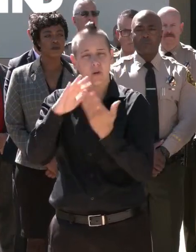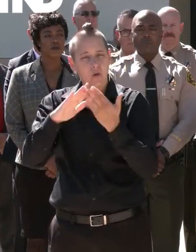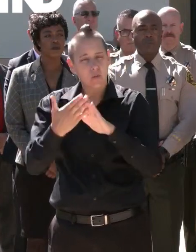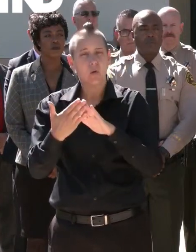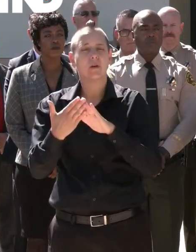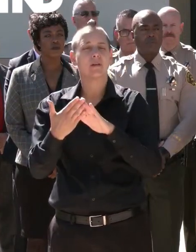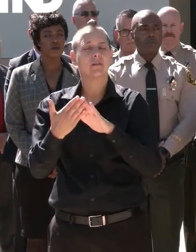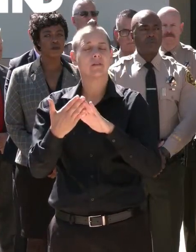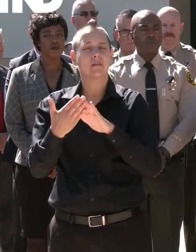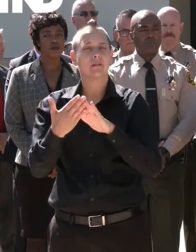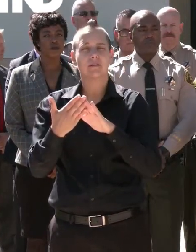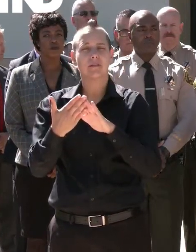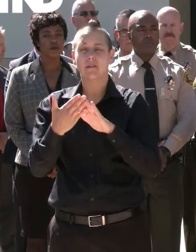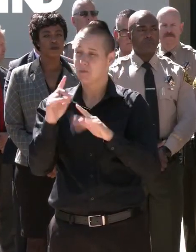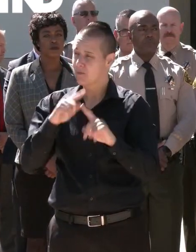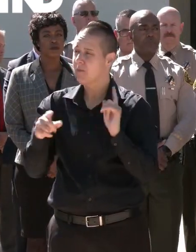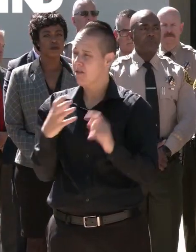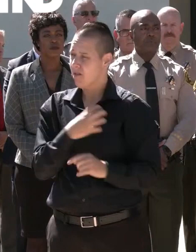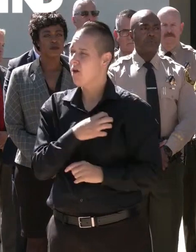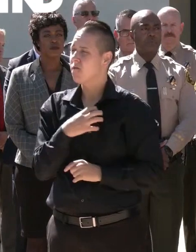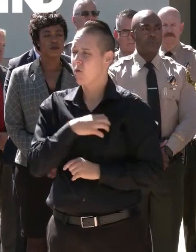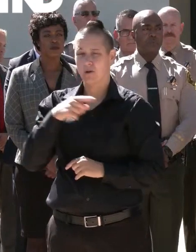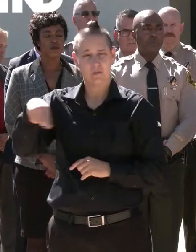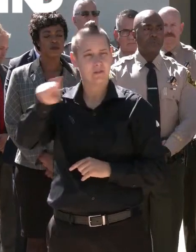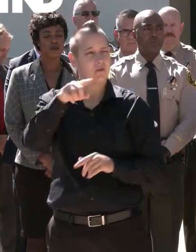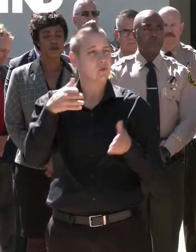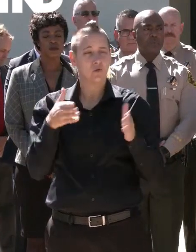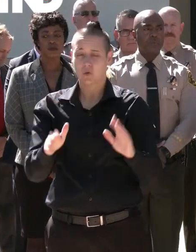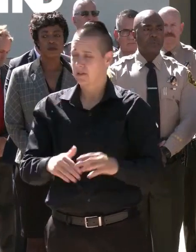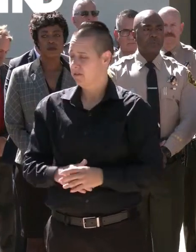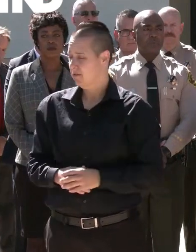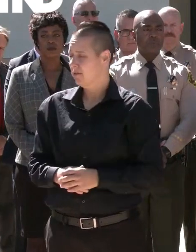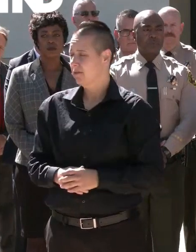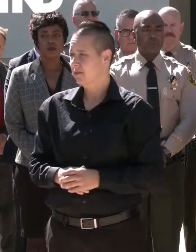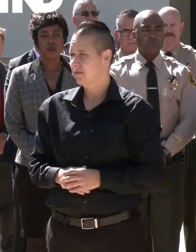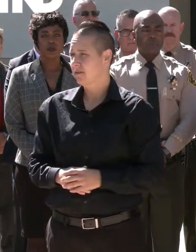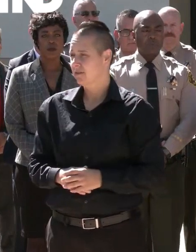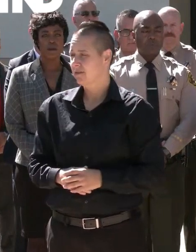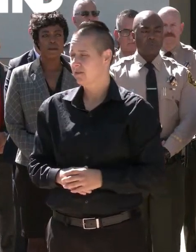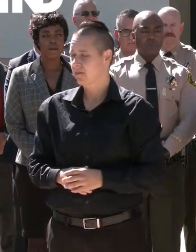members, but more importantly, law enforcement out on the street.